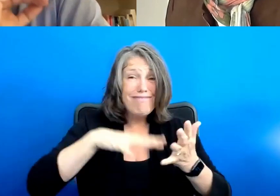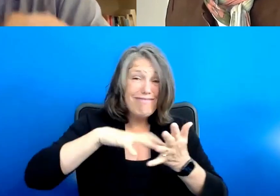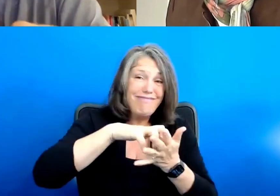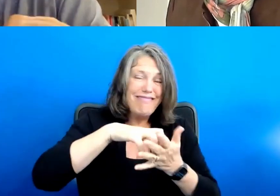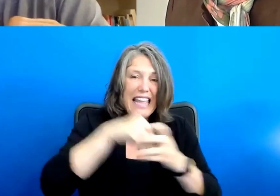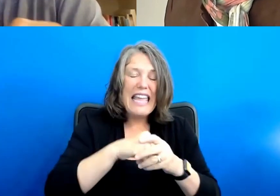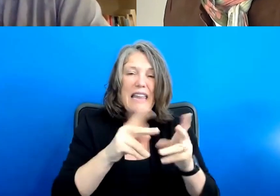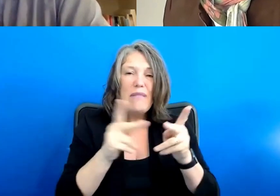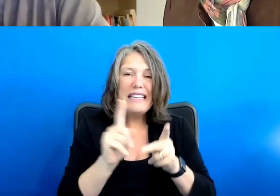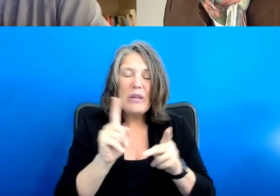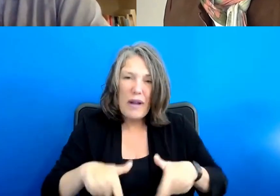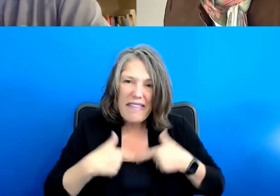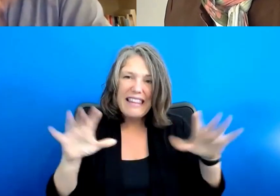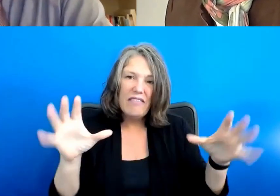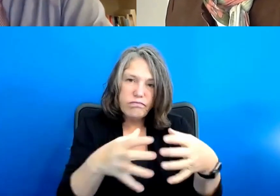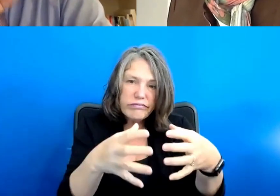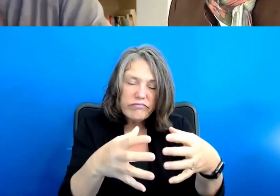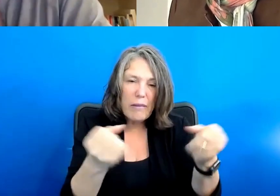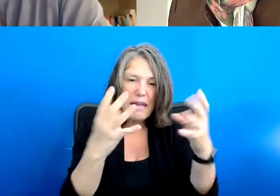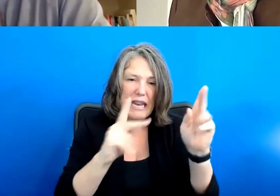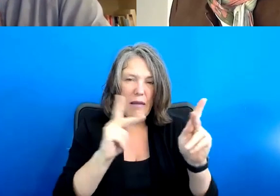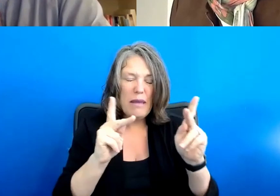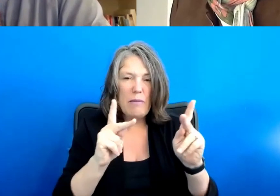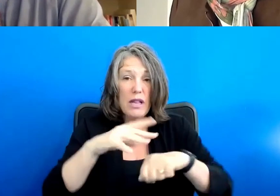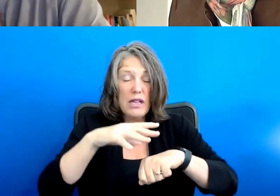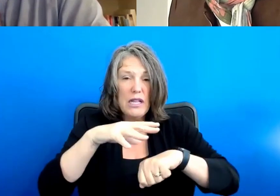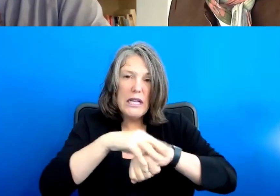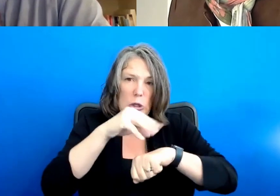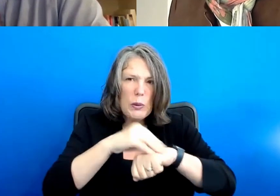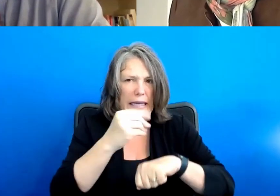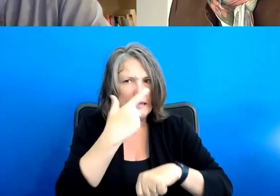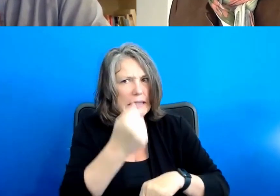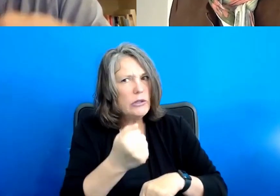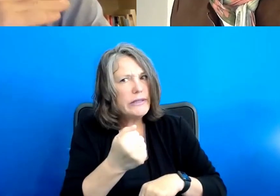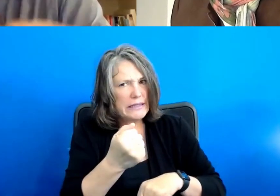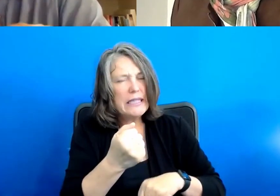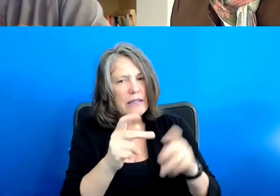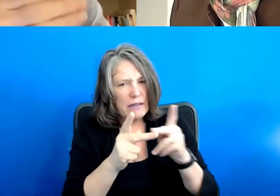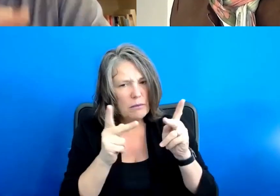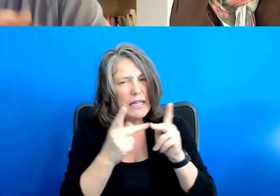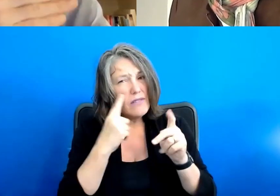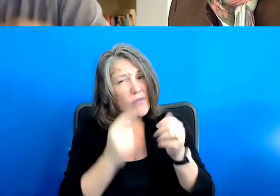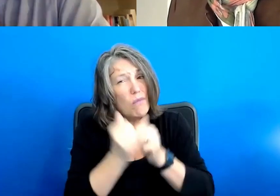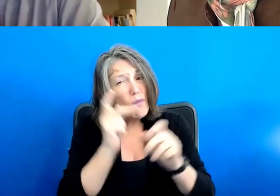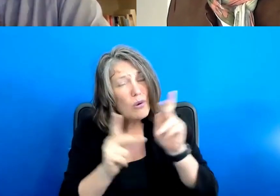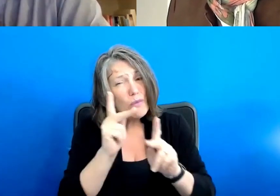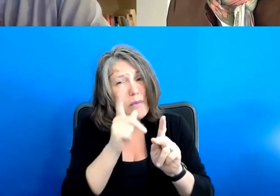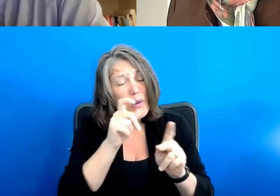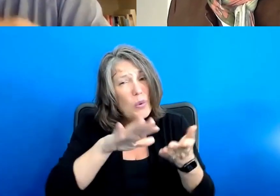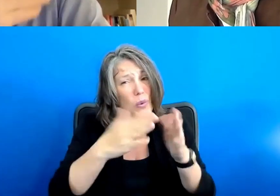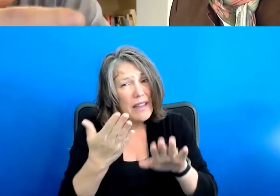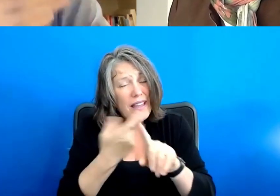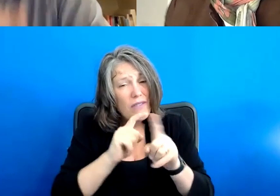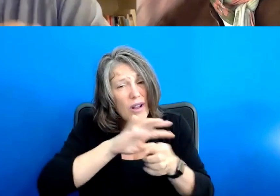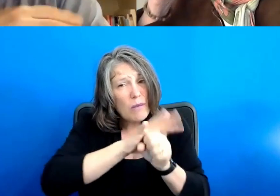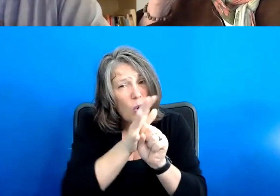settings everywhere in the world. Sweden is a very interesting case in point, where most people who died from COVID